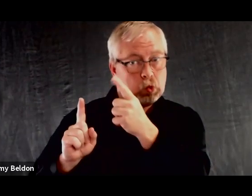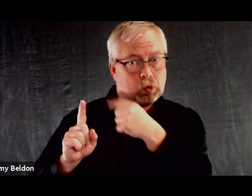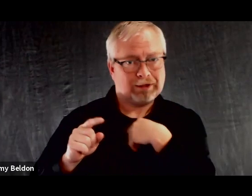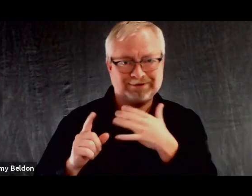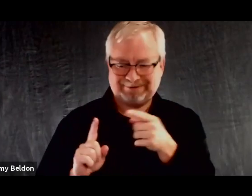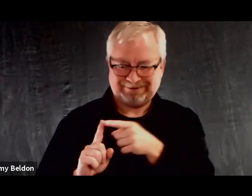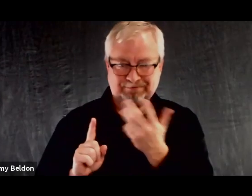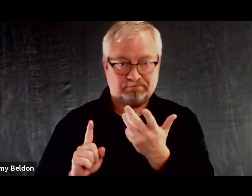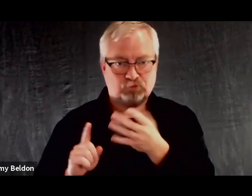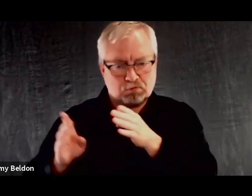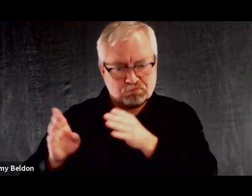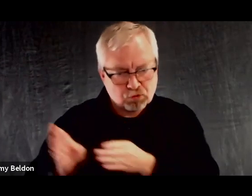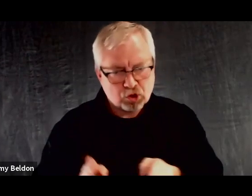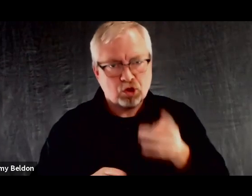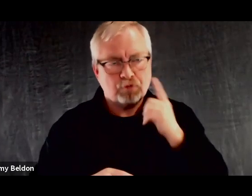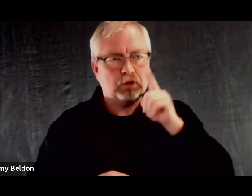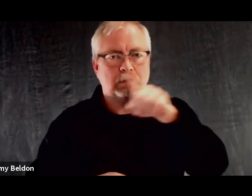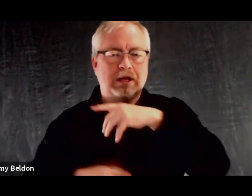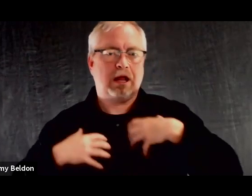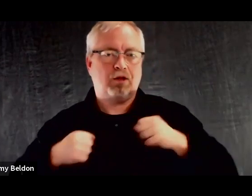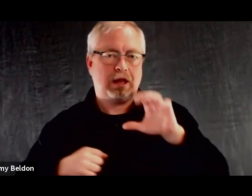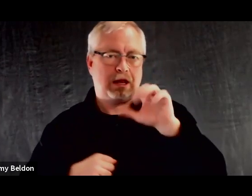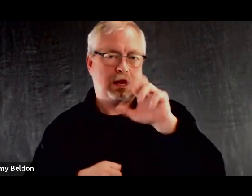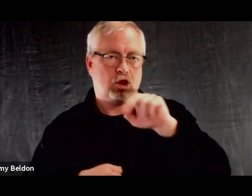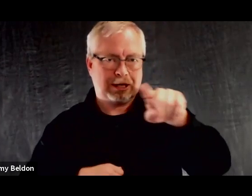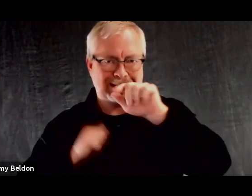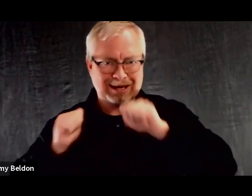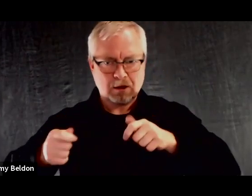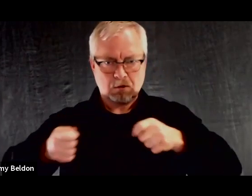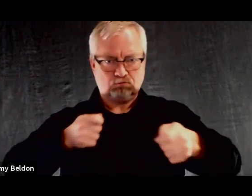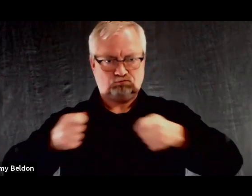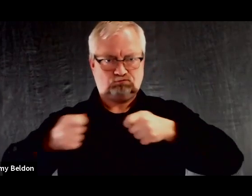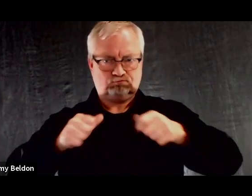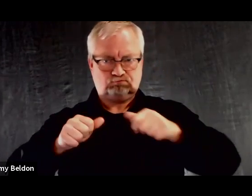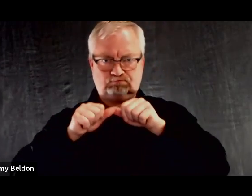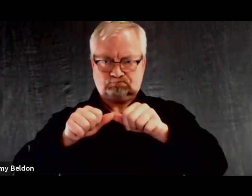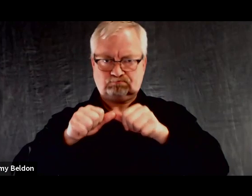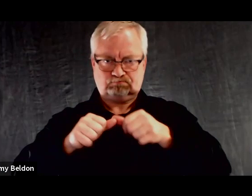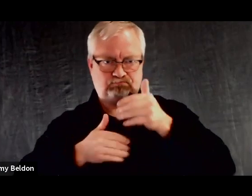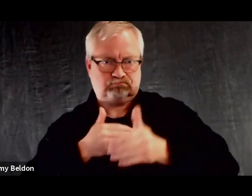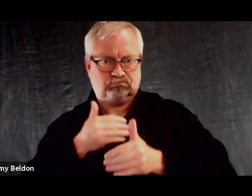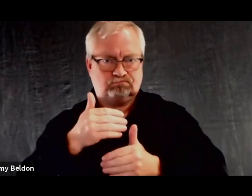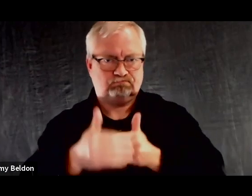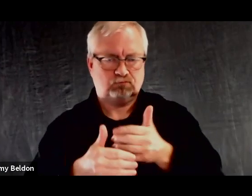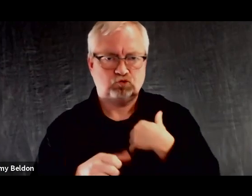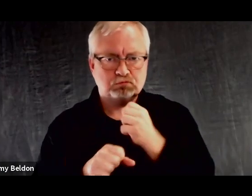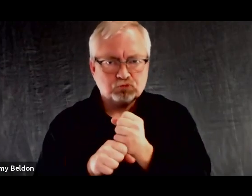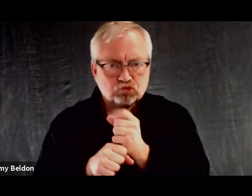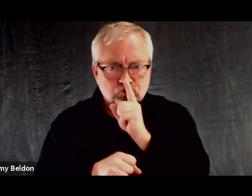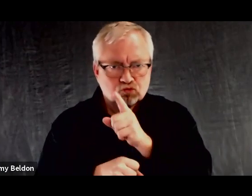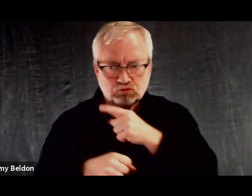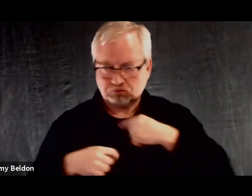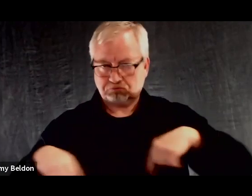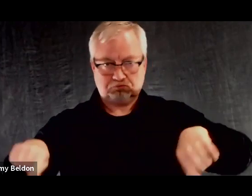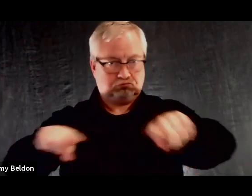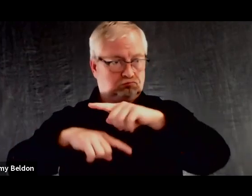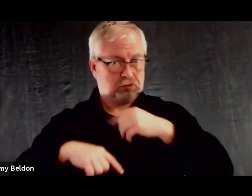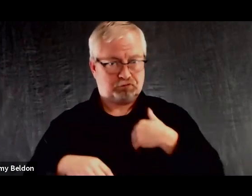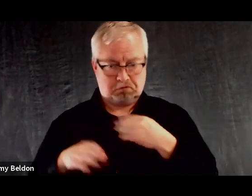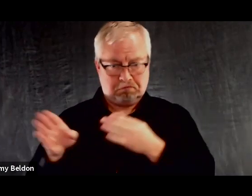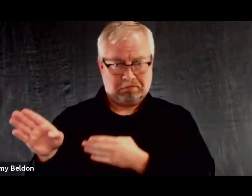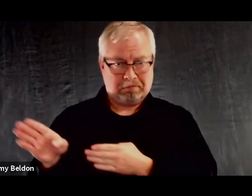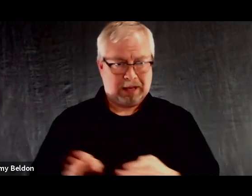that is ongoing as well. So not only do we want to make sure that we have the plans in place so that people can safely